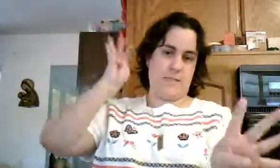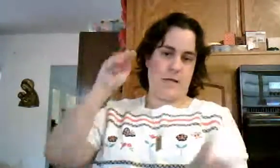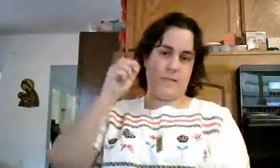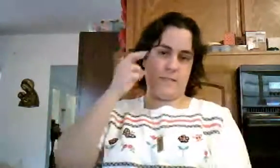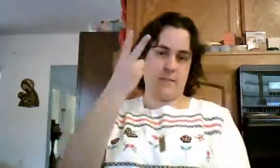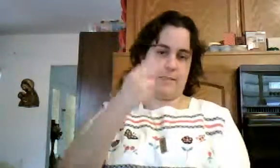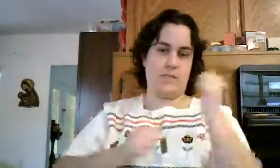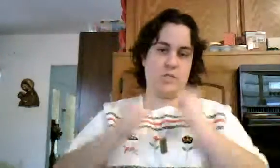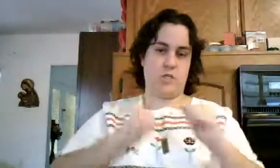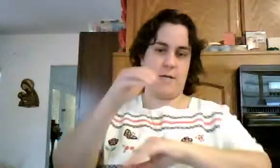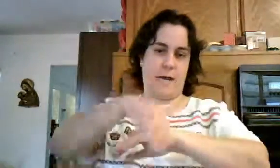line to see the show tonight.